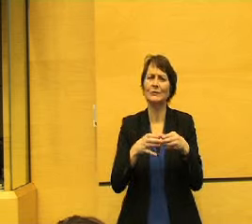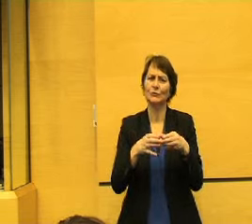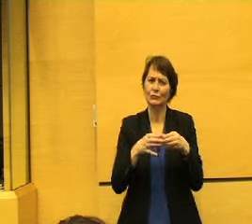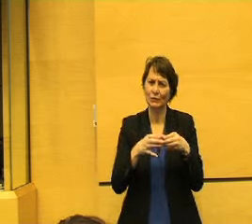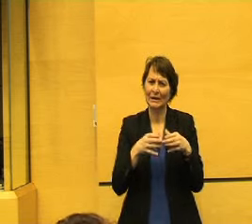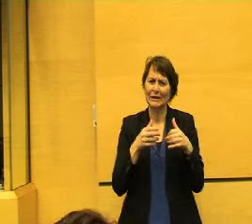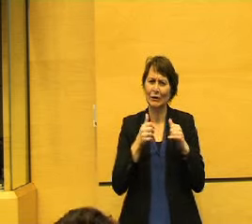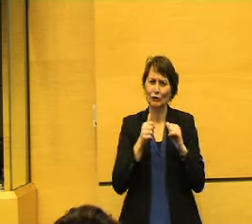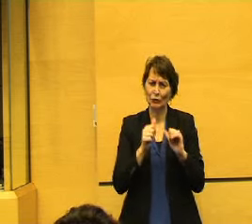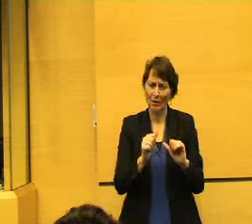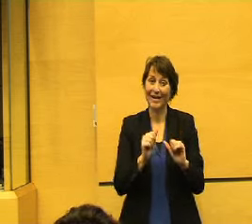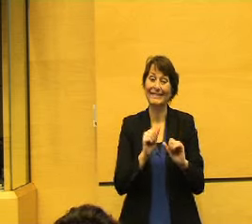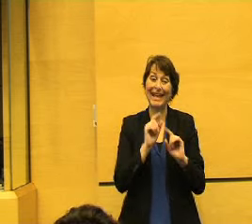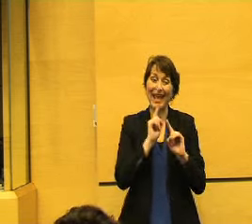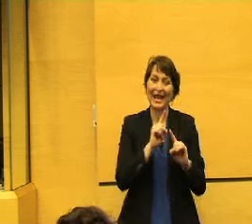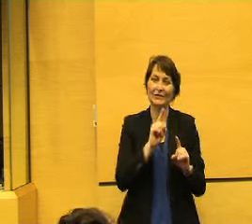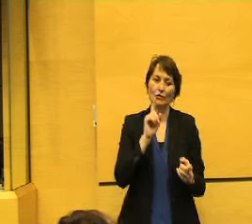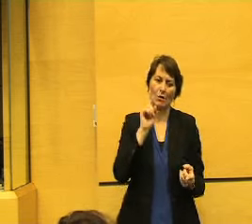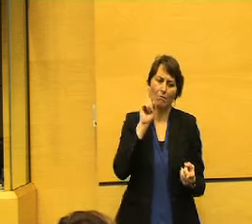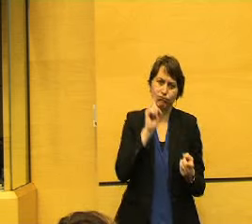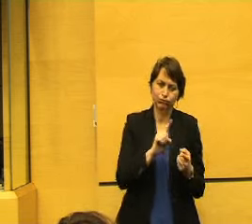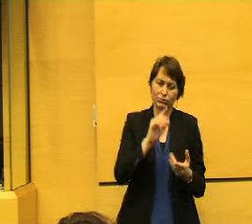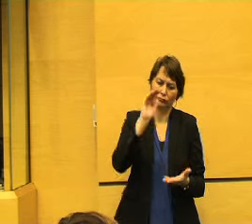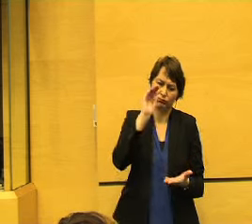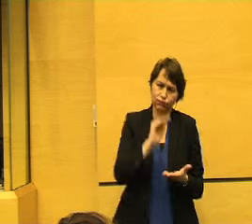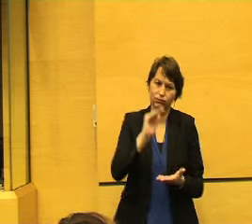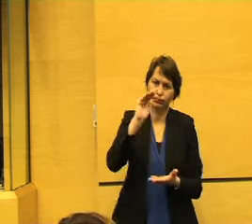to compress their answers